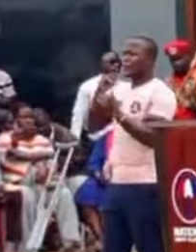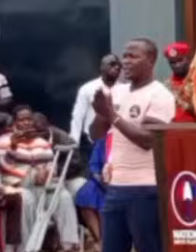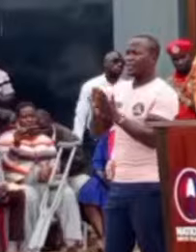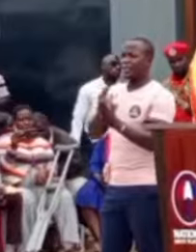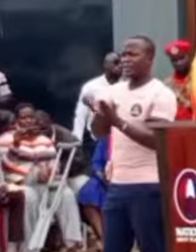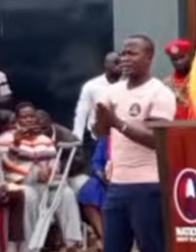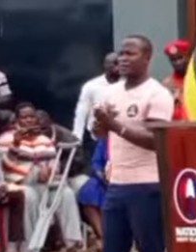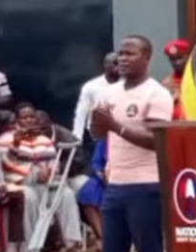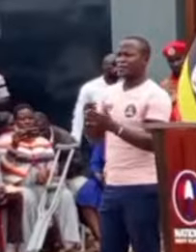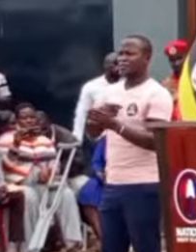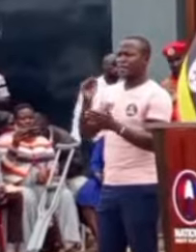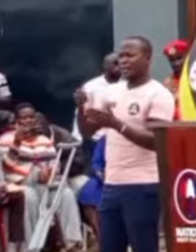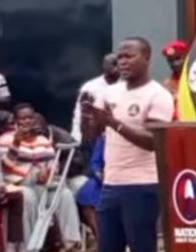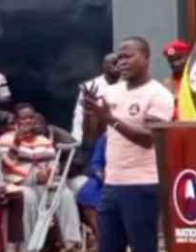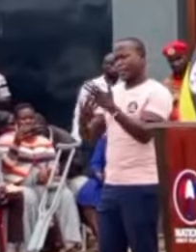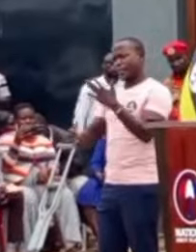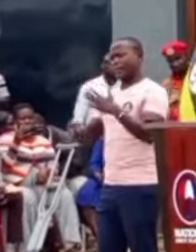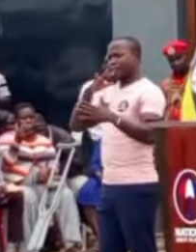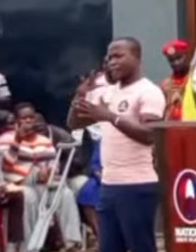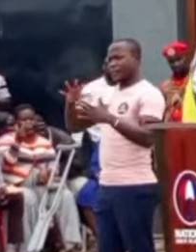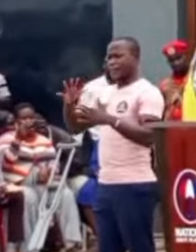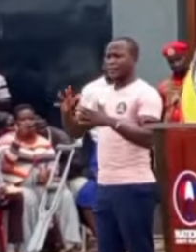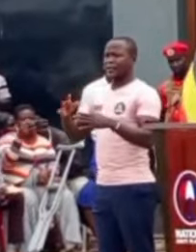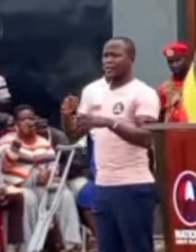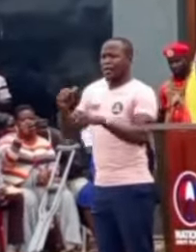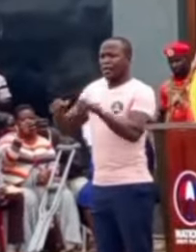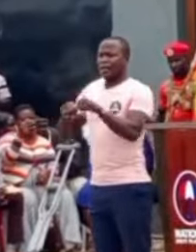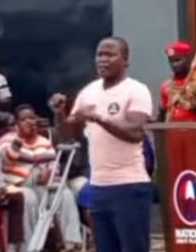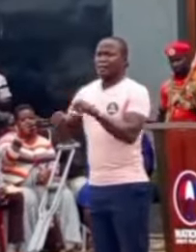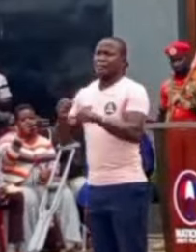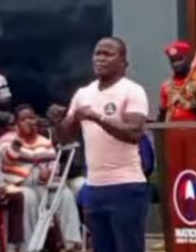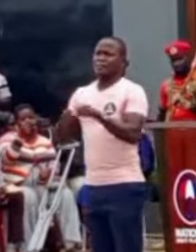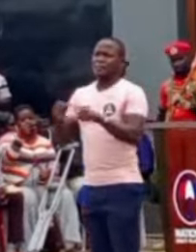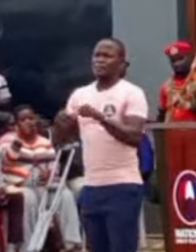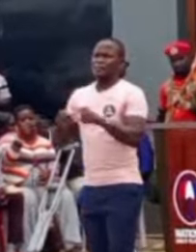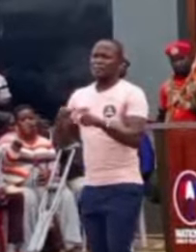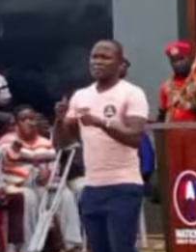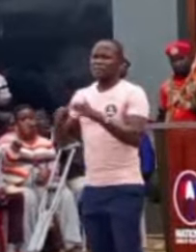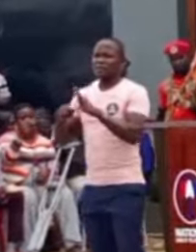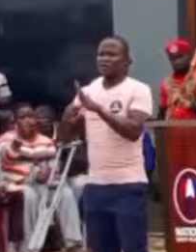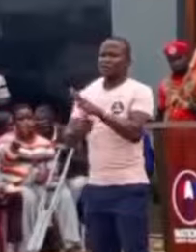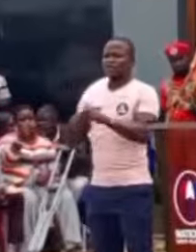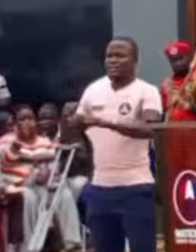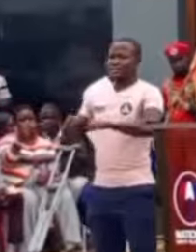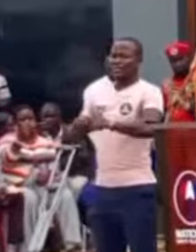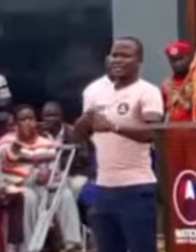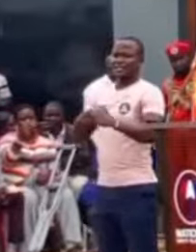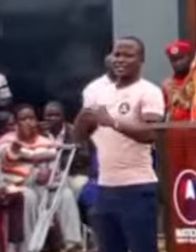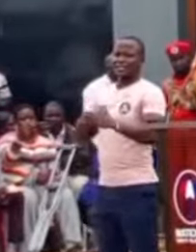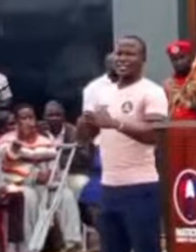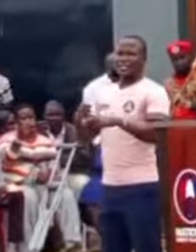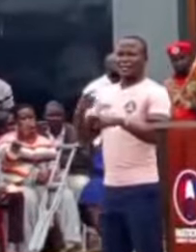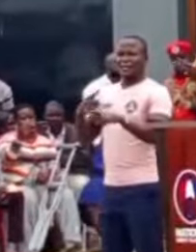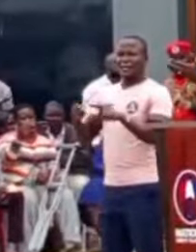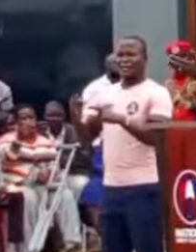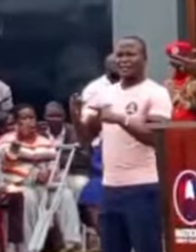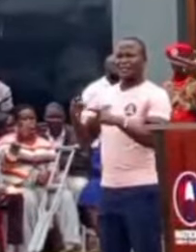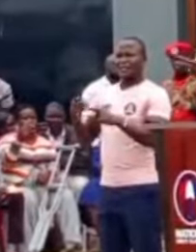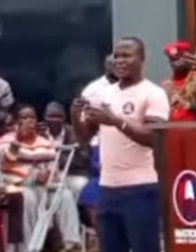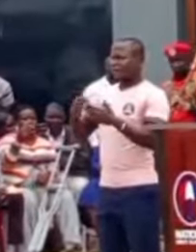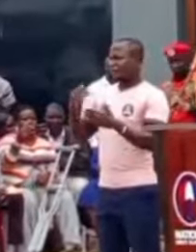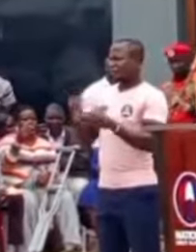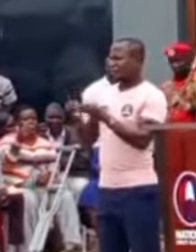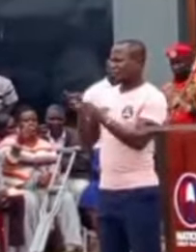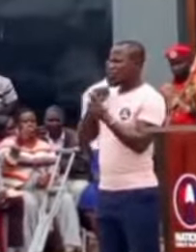and gentlemen, I could go on and on and on and on about these challenges. But even informally, I mean, I